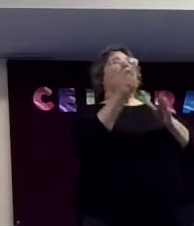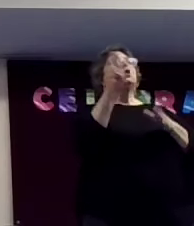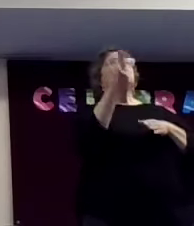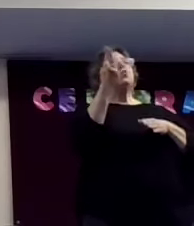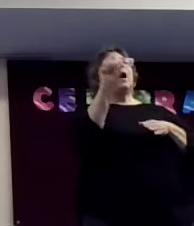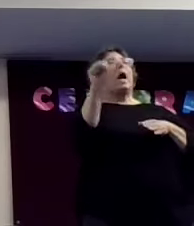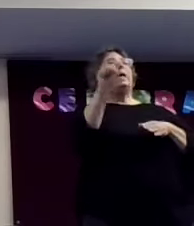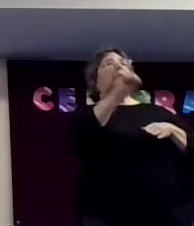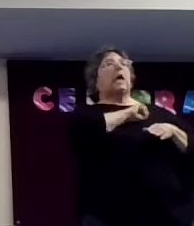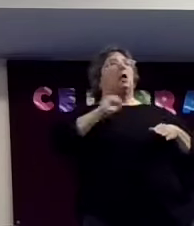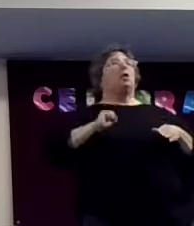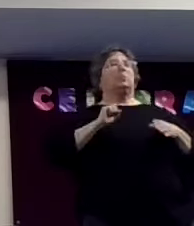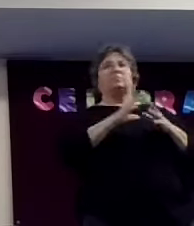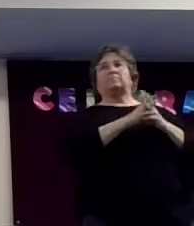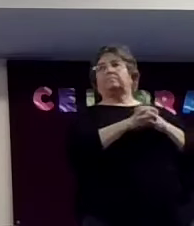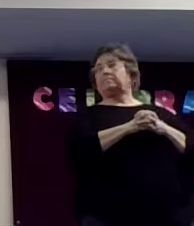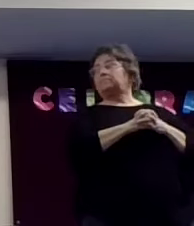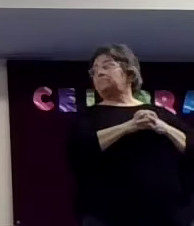States Senator.